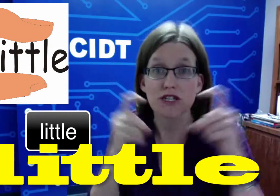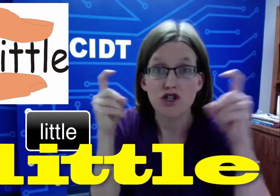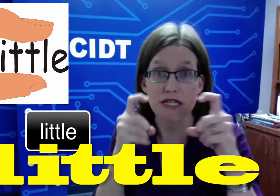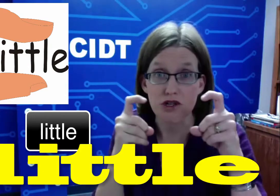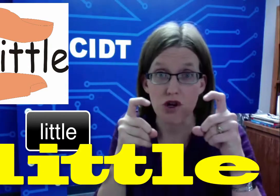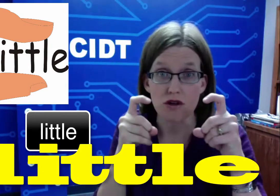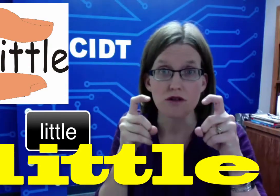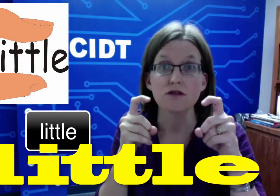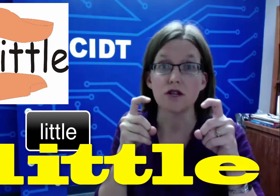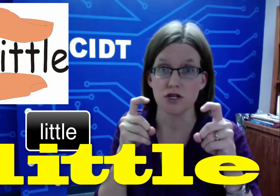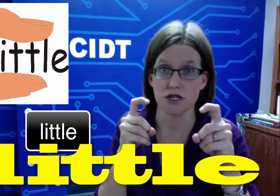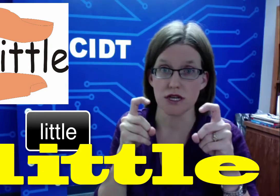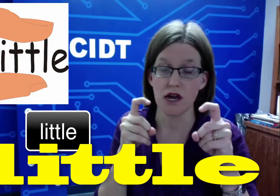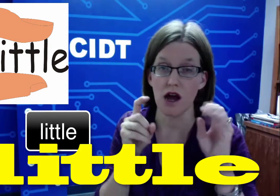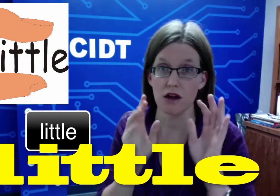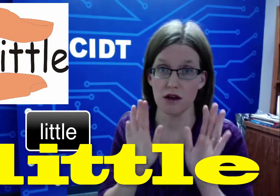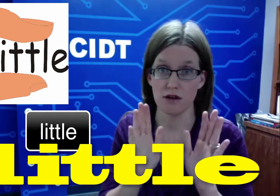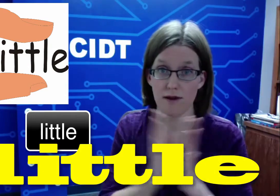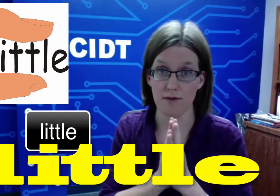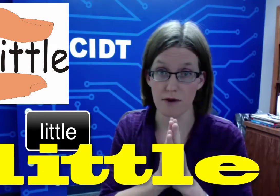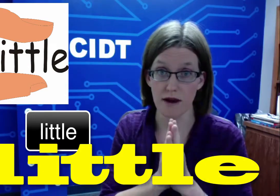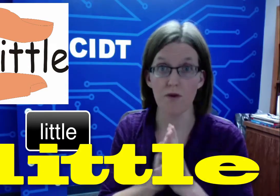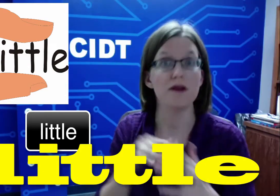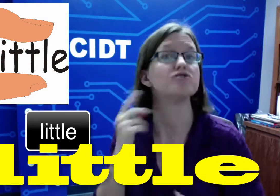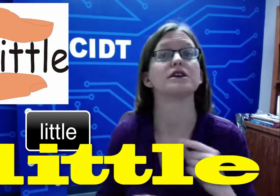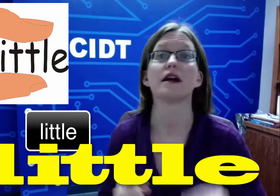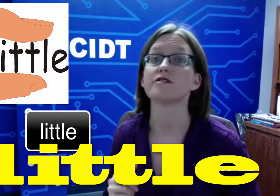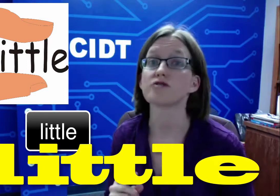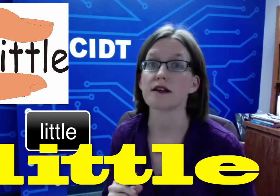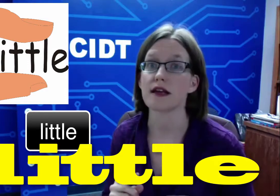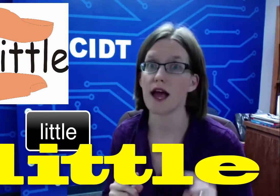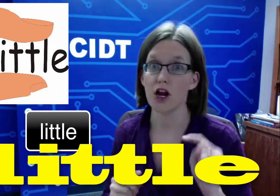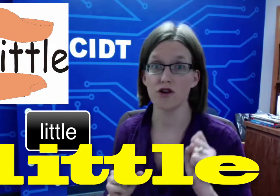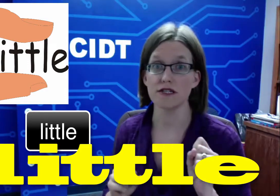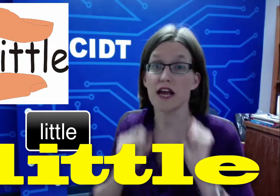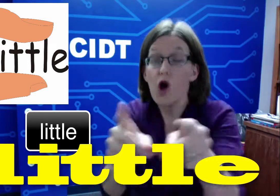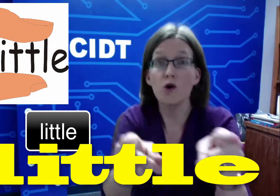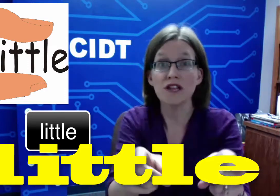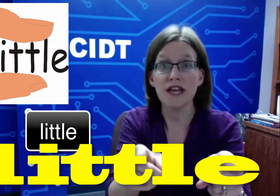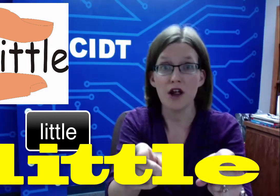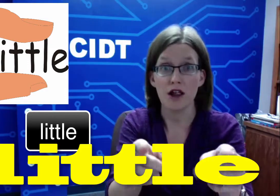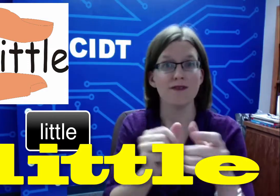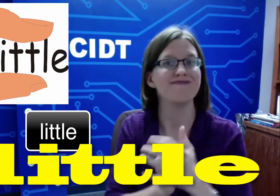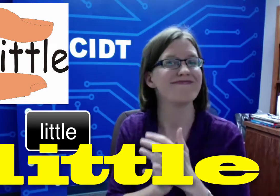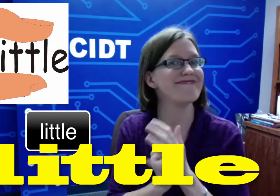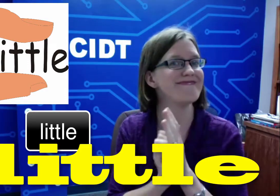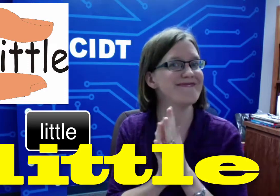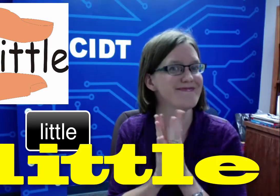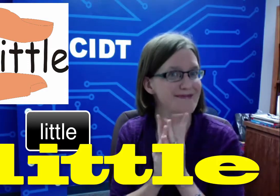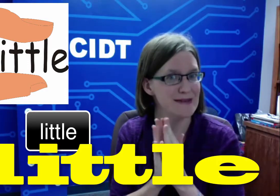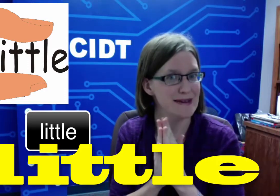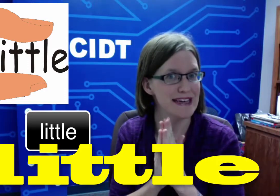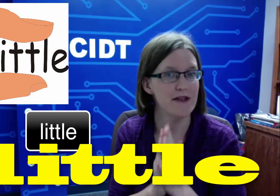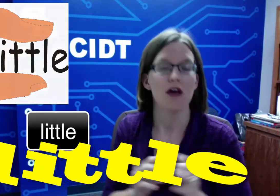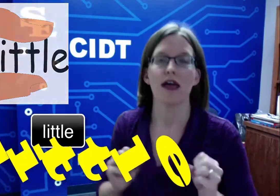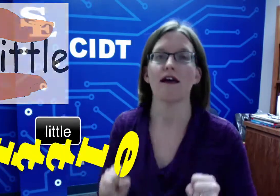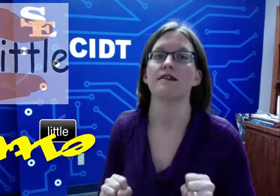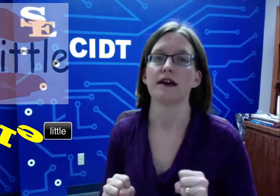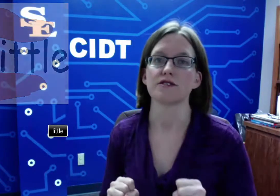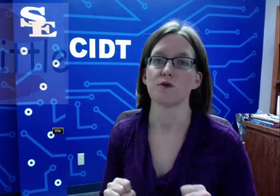little, little. Do you see it? Are you going to remember it when you see it on the screen again? Are you going to say, oh, little? Maybe. Okay, next